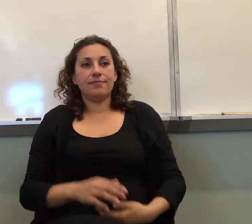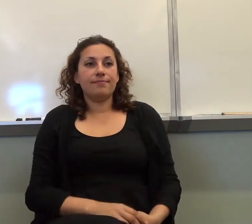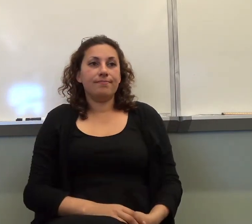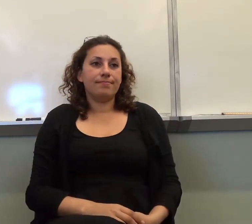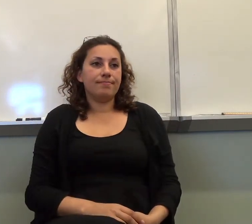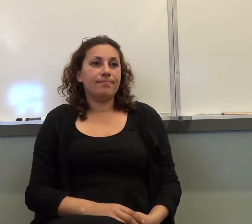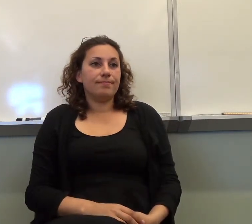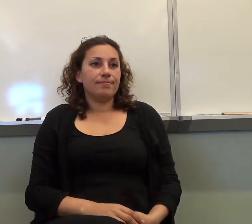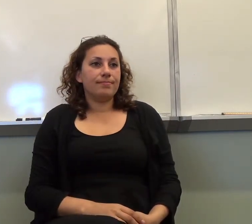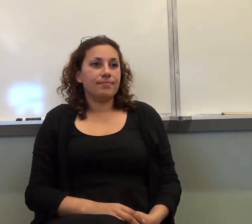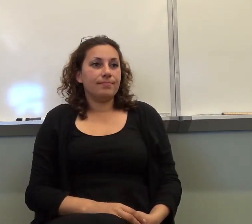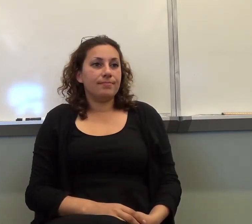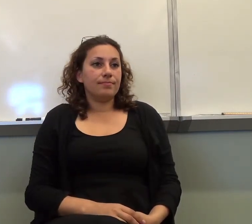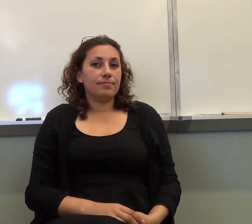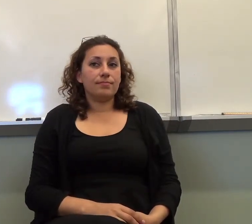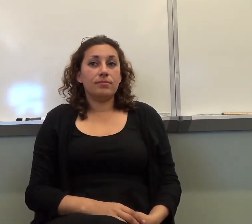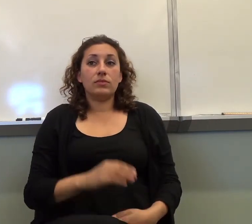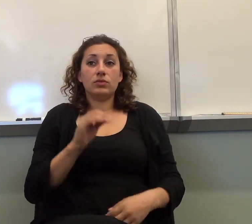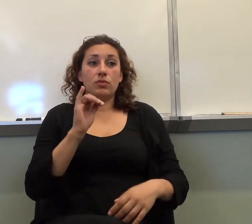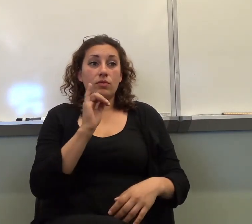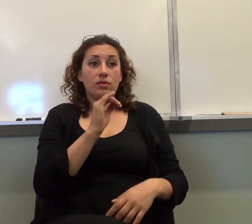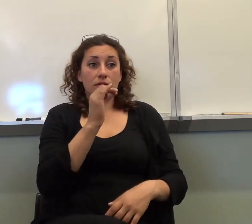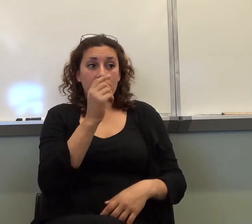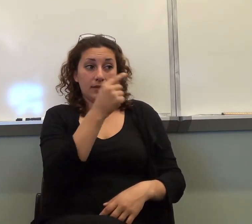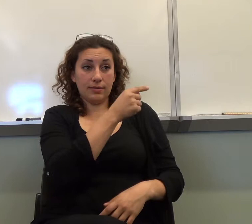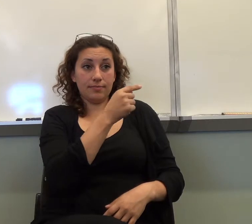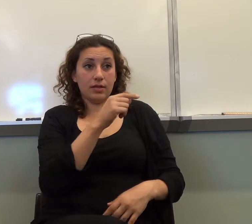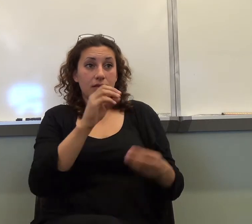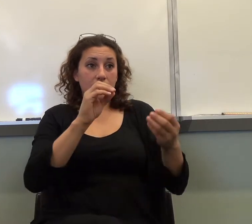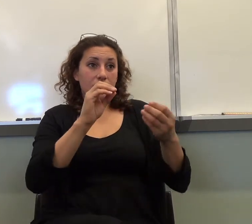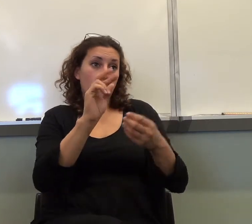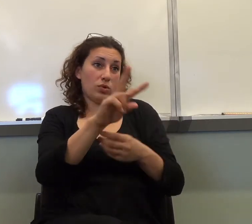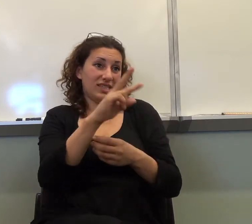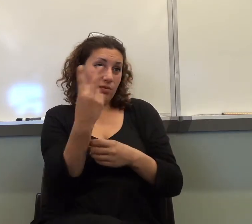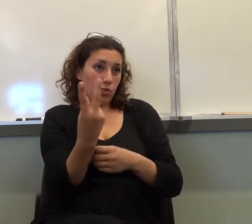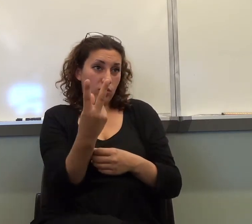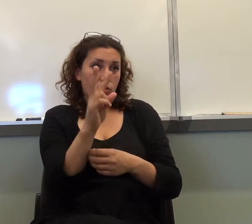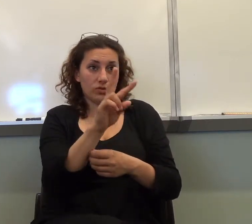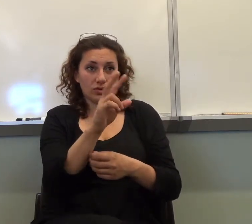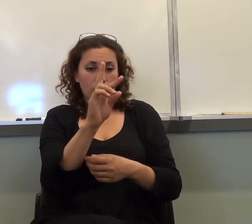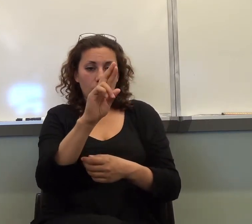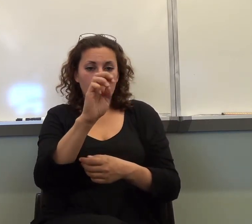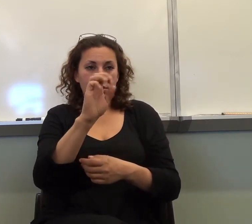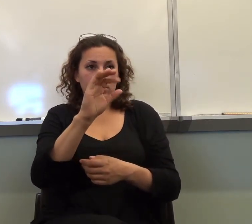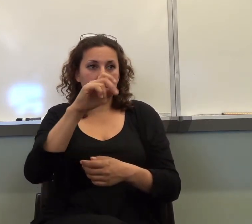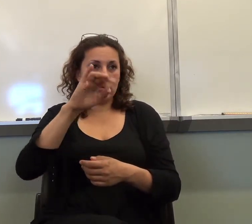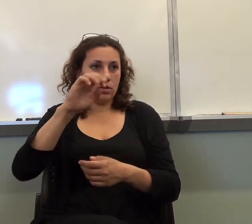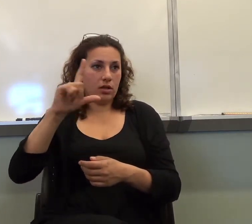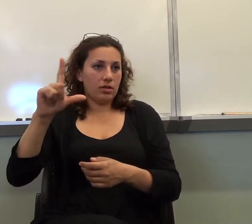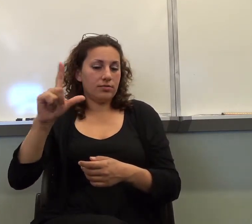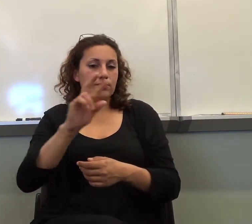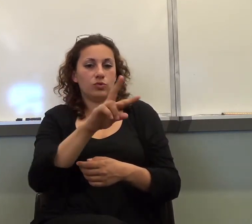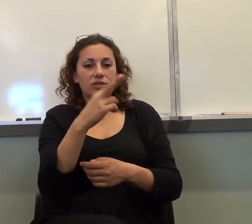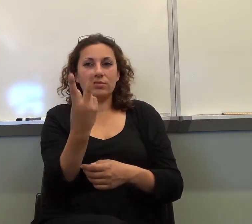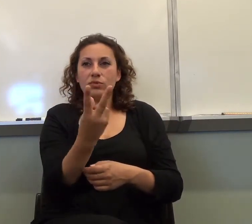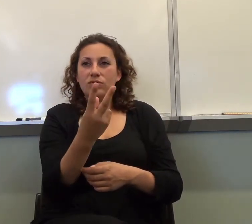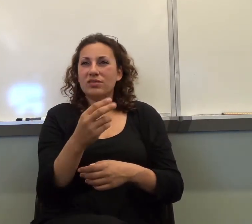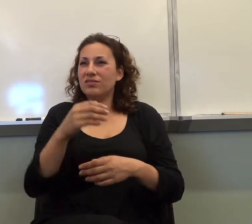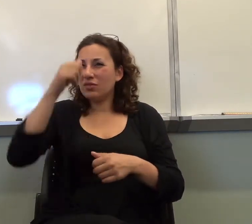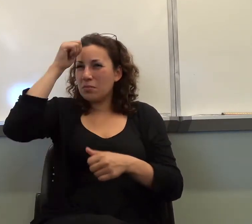Okay, now given that idea of reciprocal and the fact that we gave up doing division a long time ago, we changed